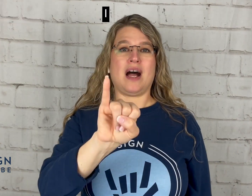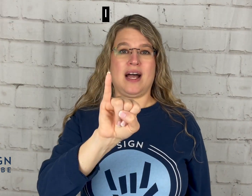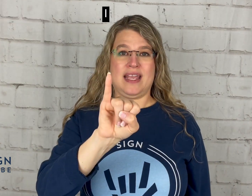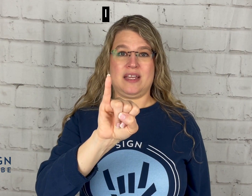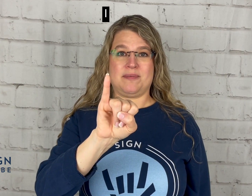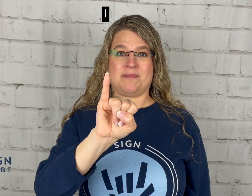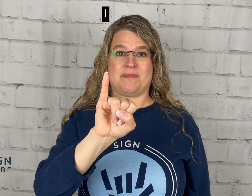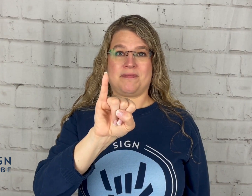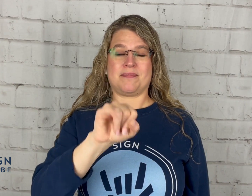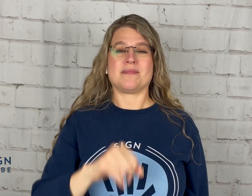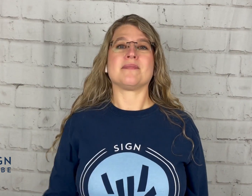I.